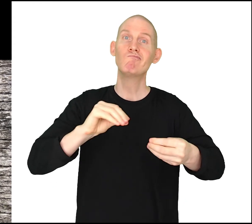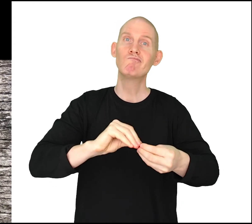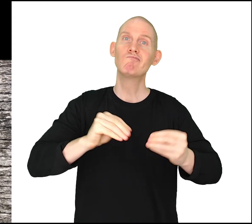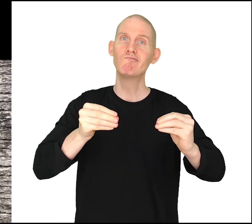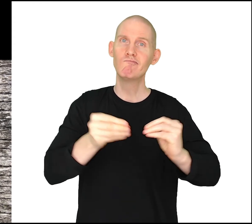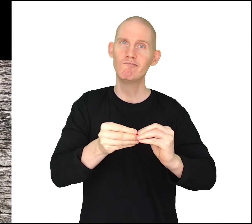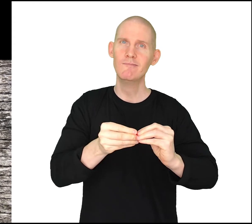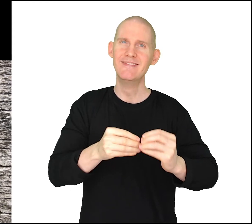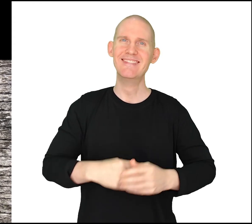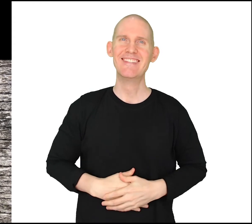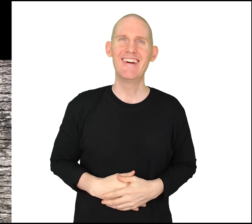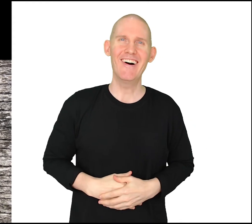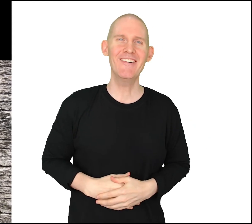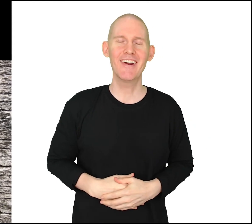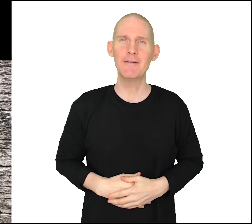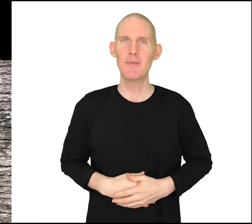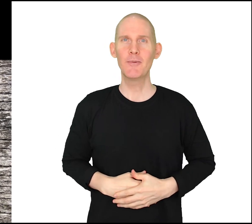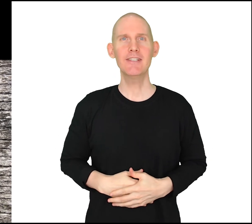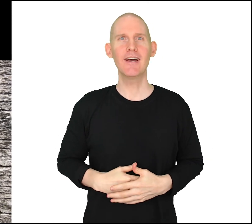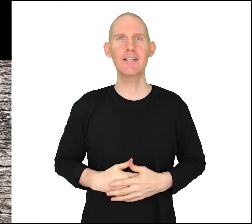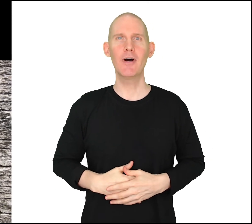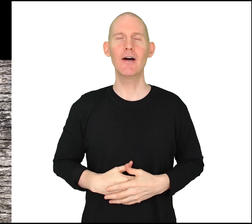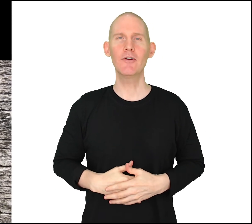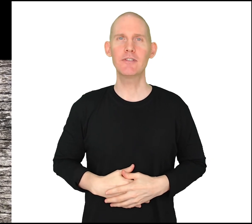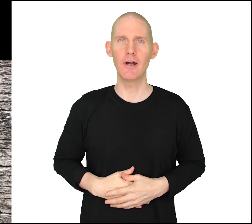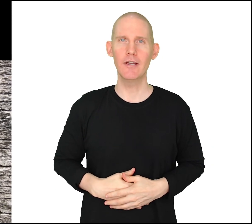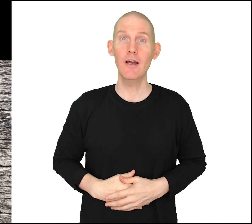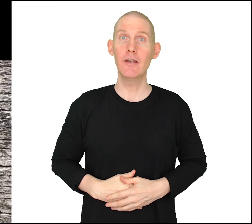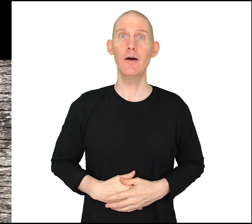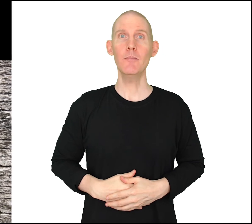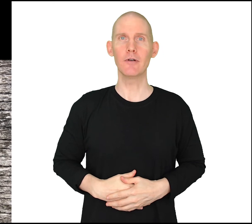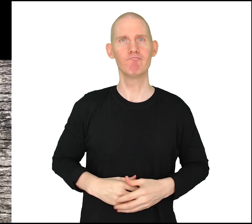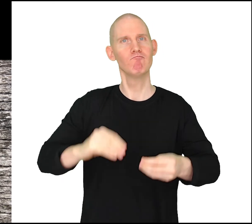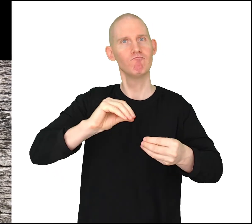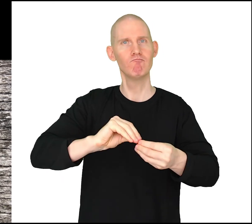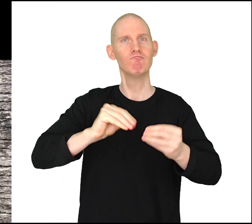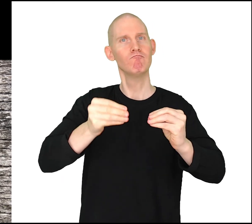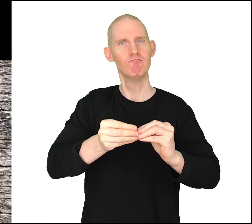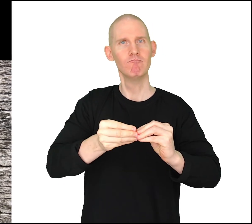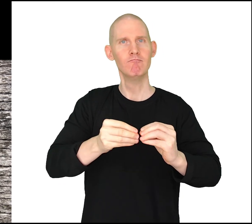All right, we just talked about how to sign number.